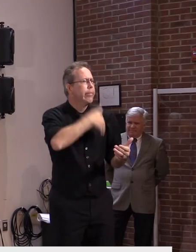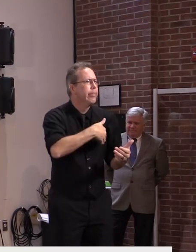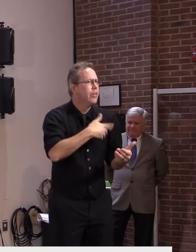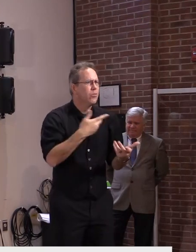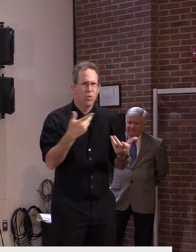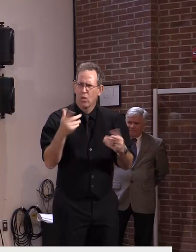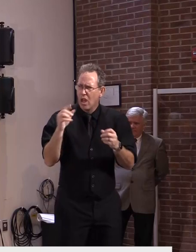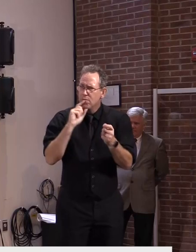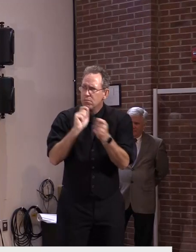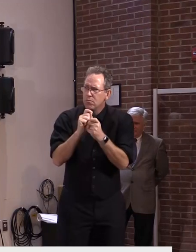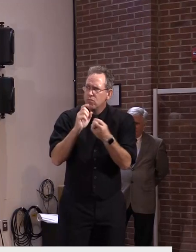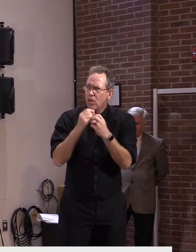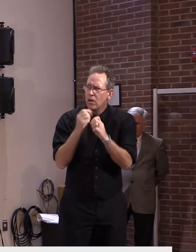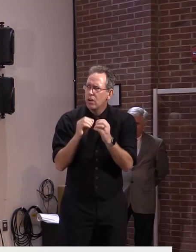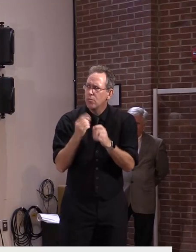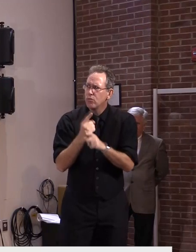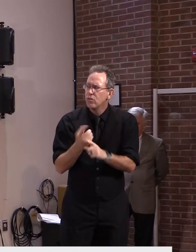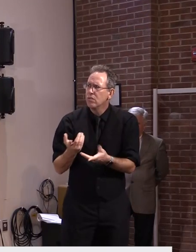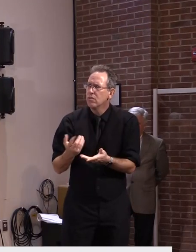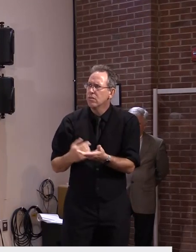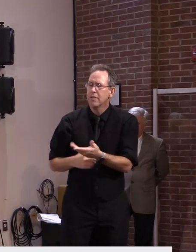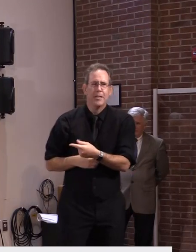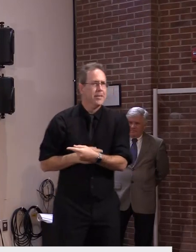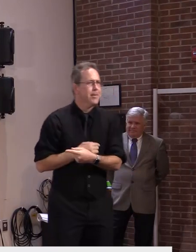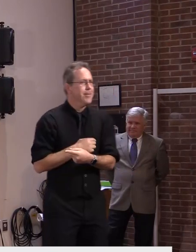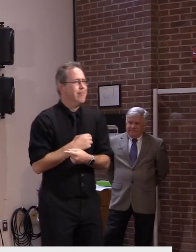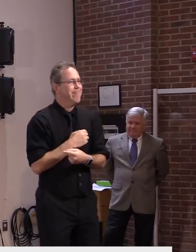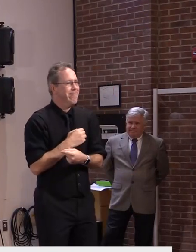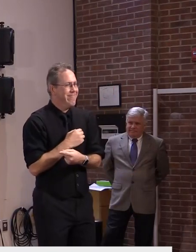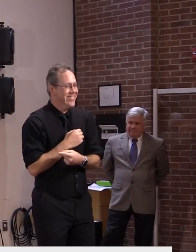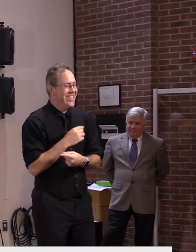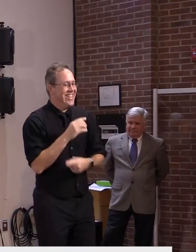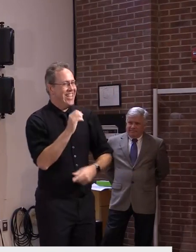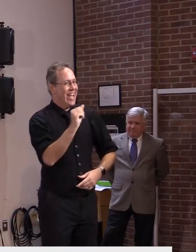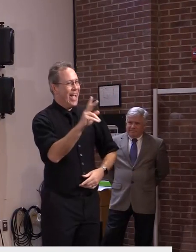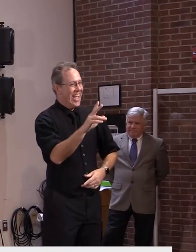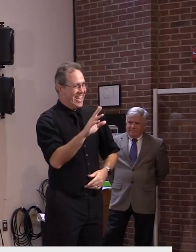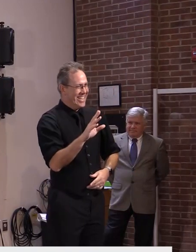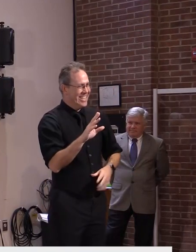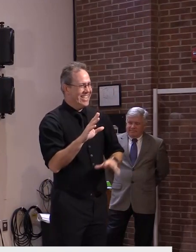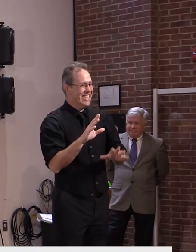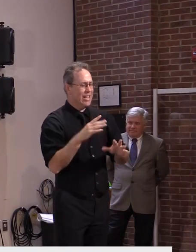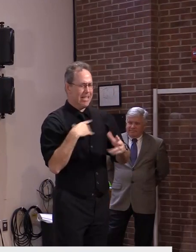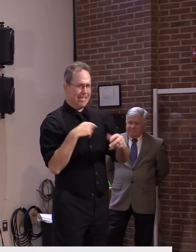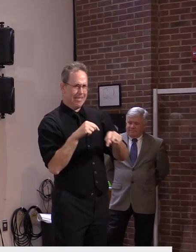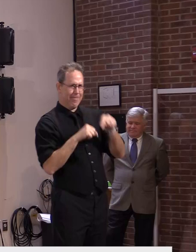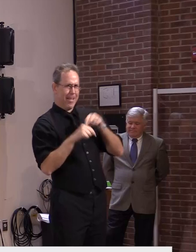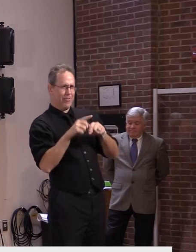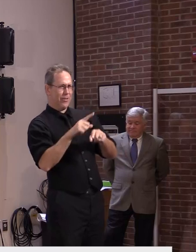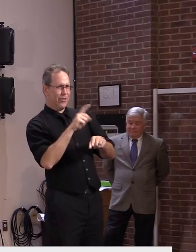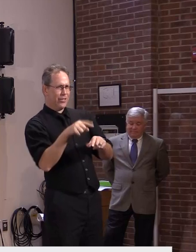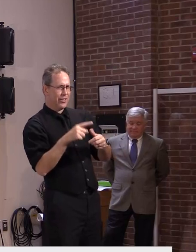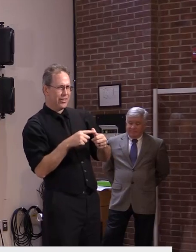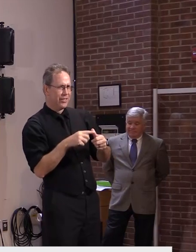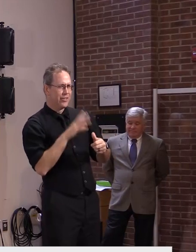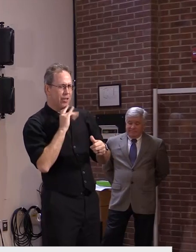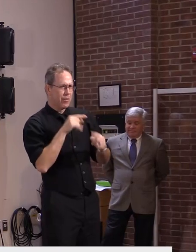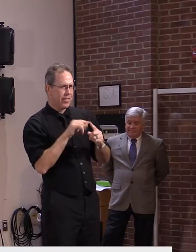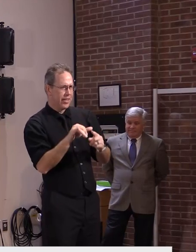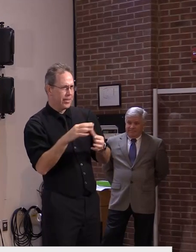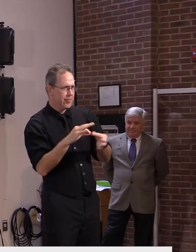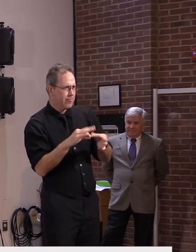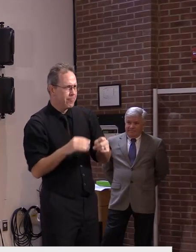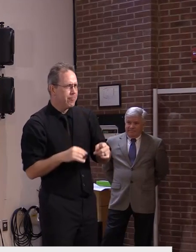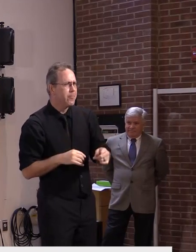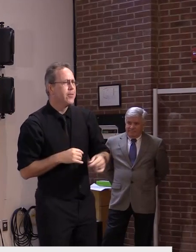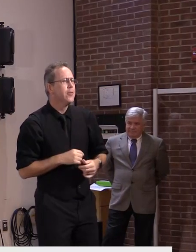So to take your second part first, not totally aware that that has happened, but be happy to